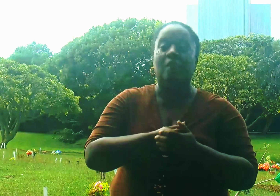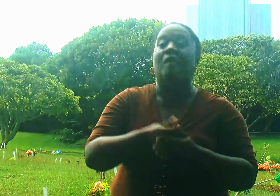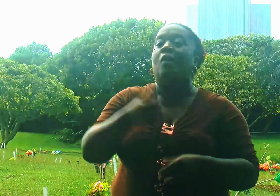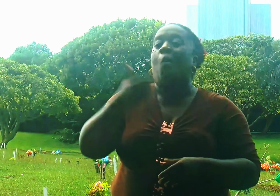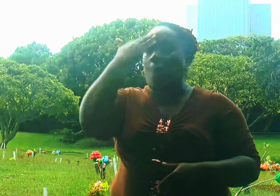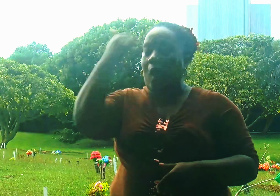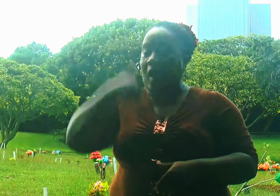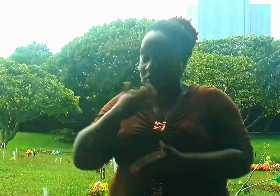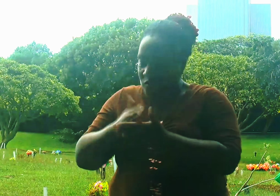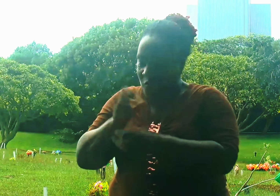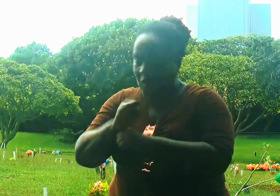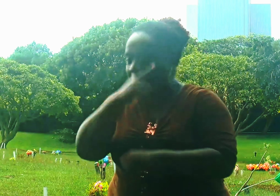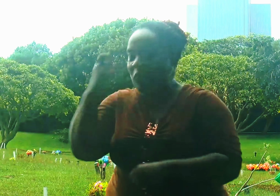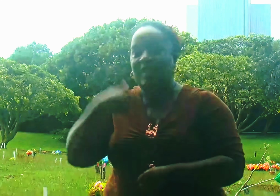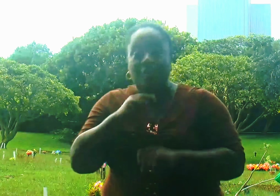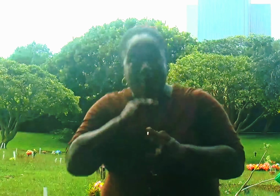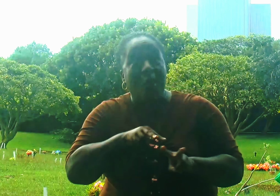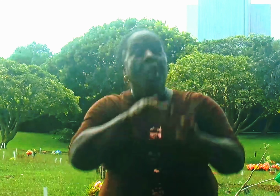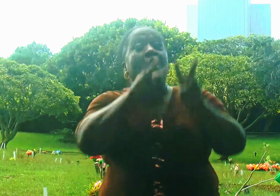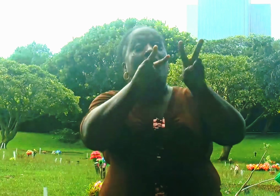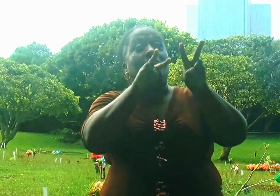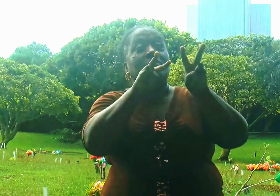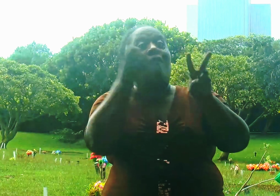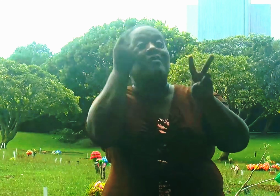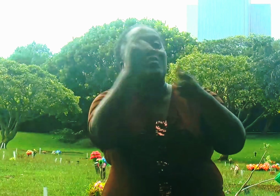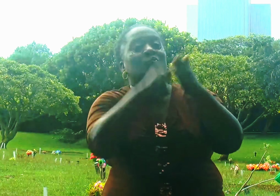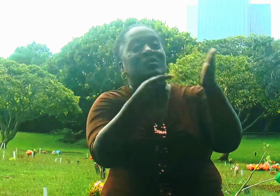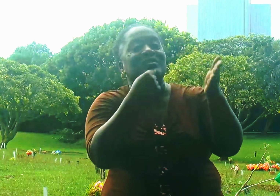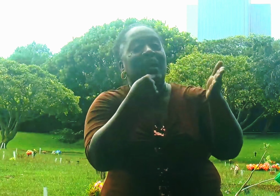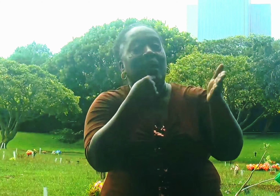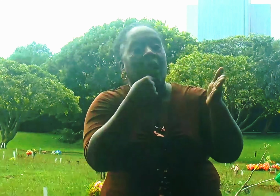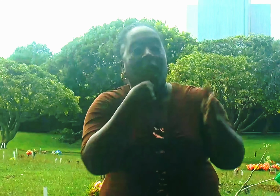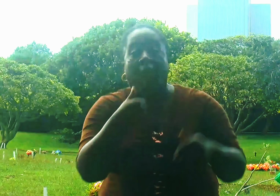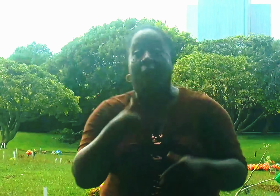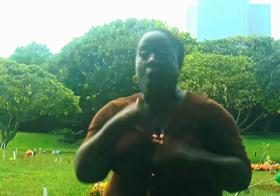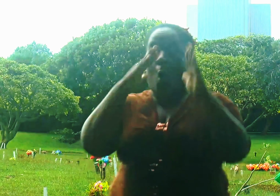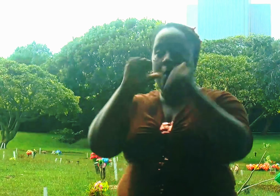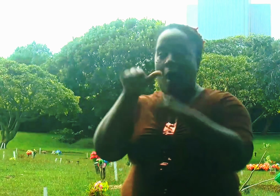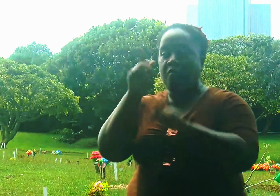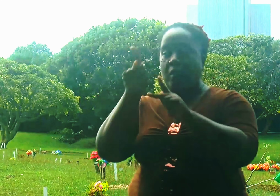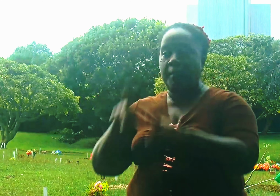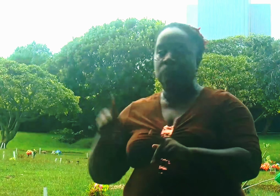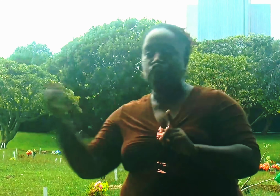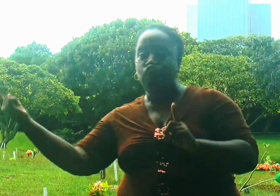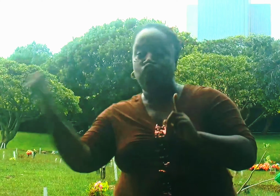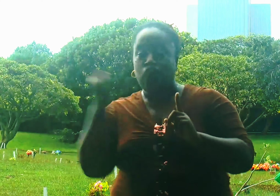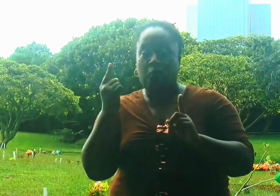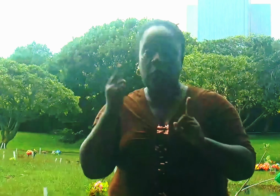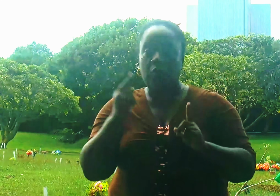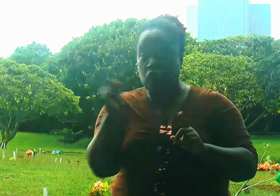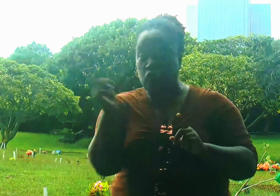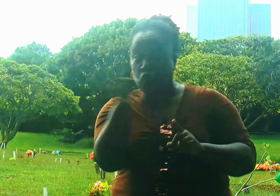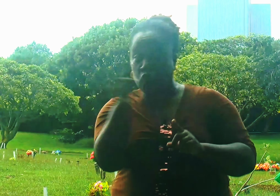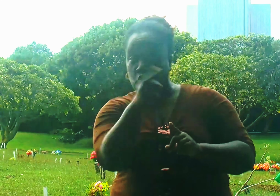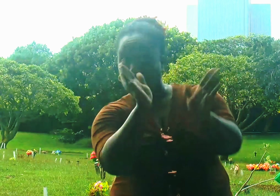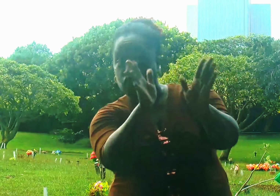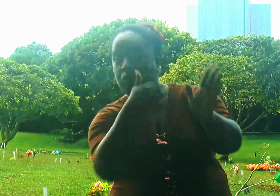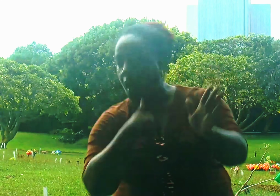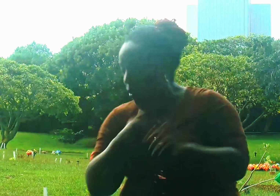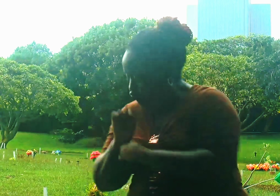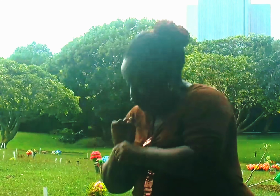at him to understand what he was saying. So I would be hoping that someone else would come by so he would start talking to them and I could get back to work.